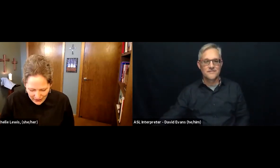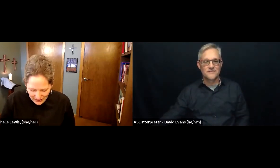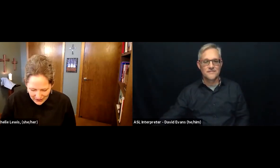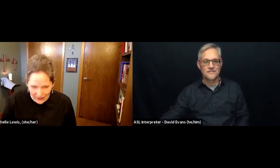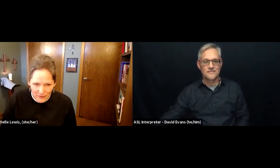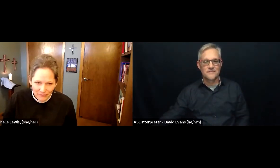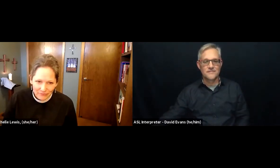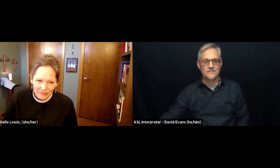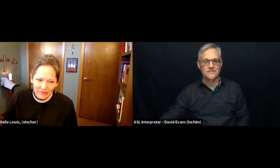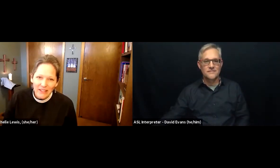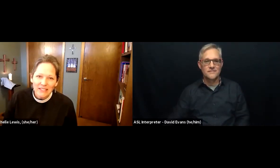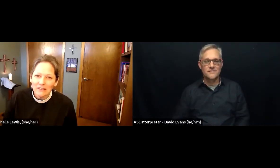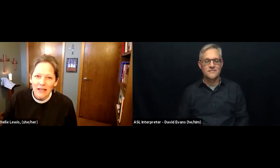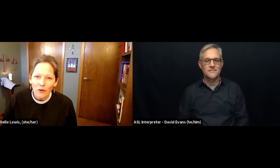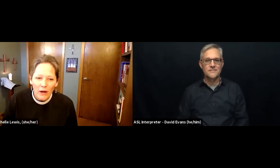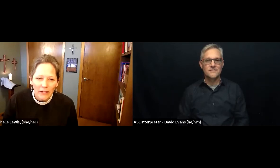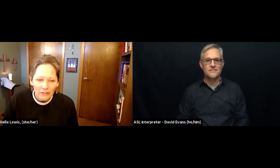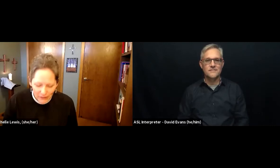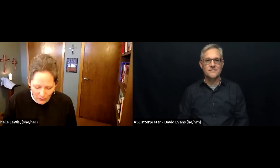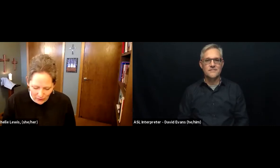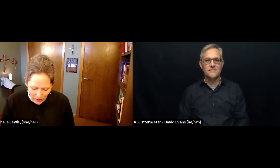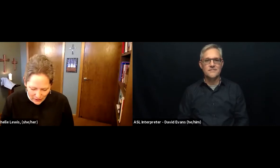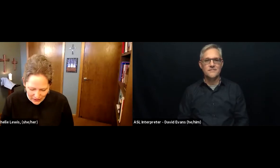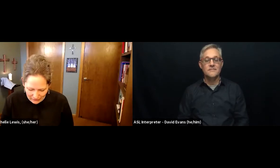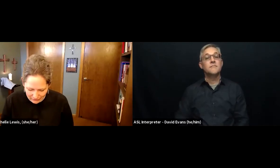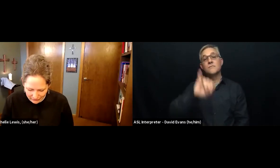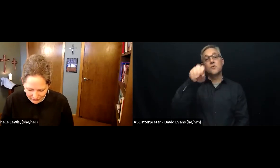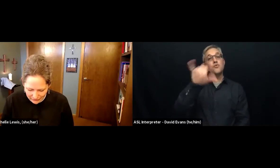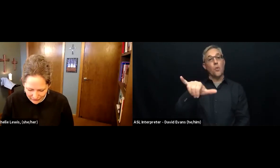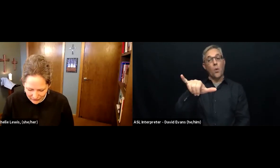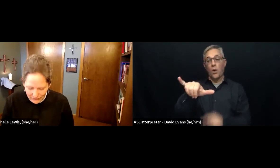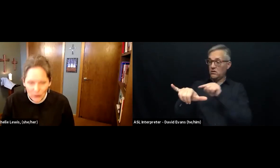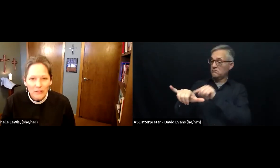Joy is like a wildflower garden,